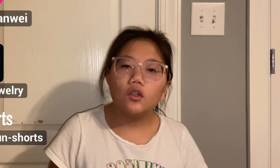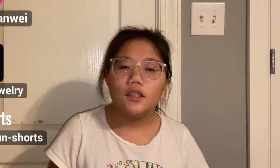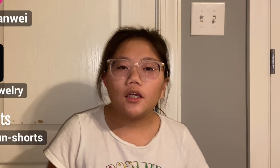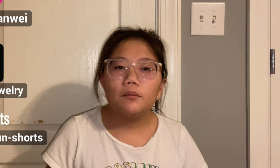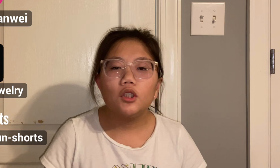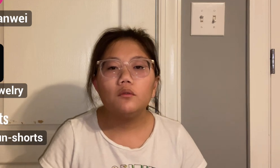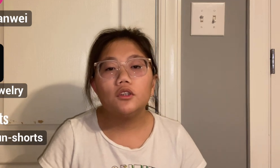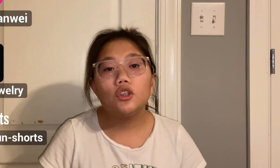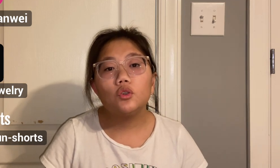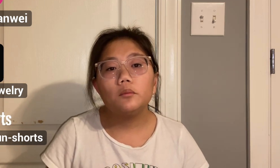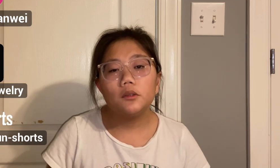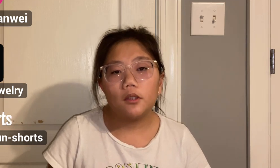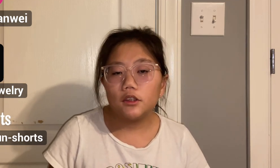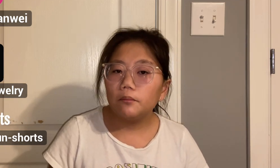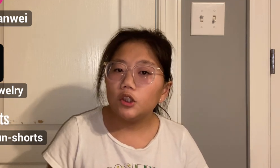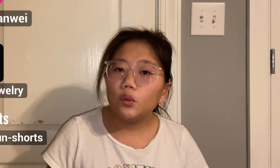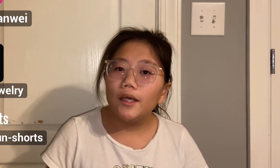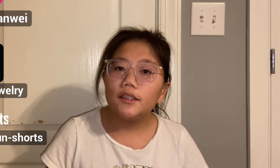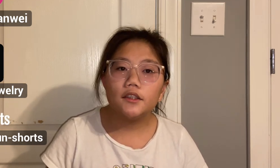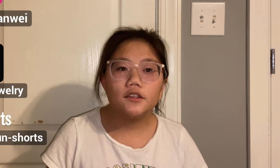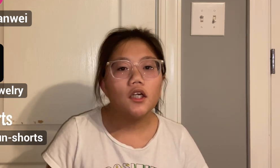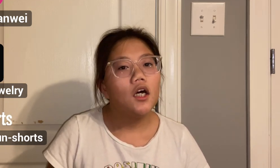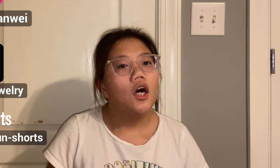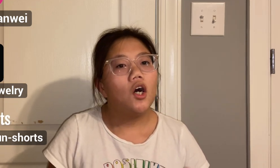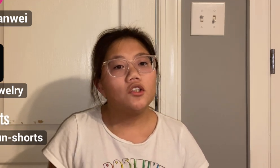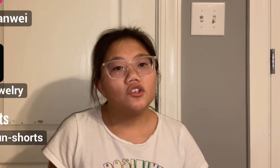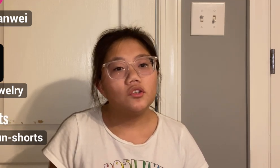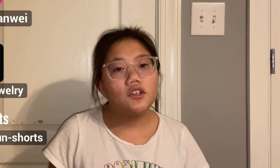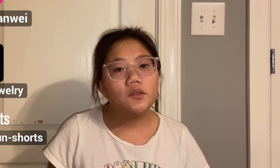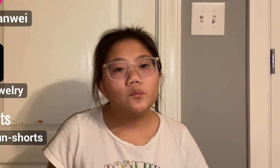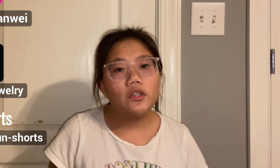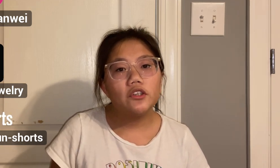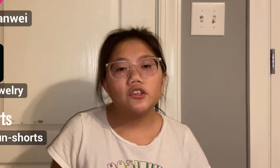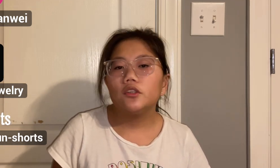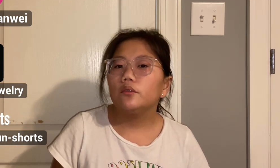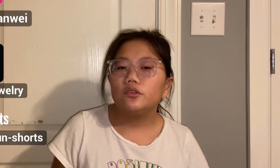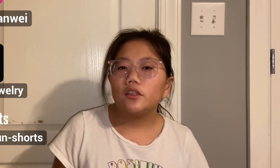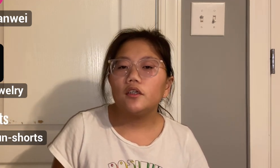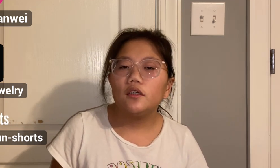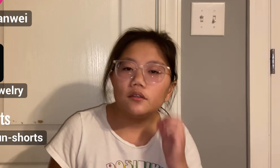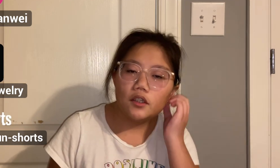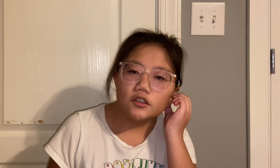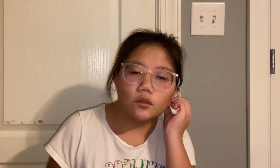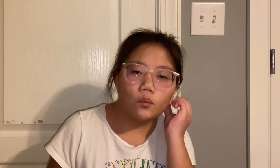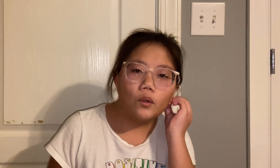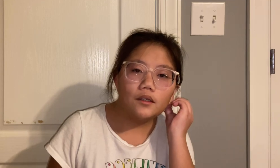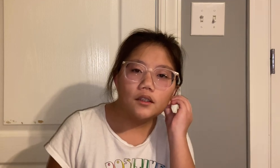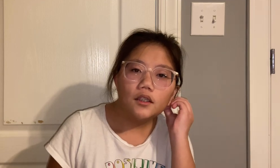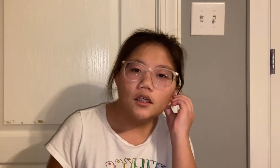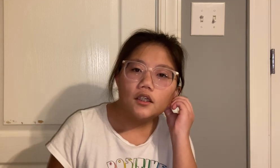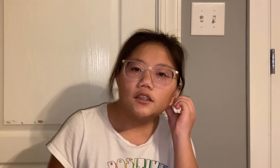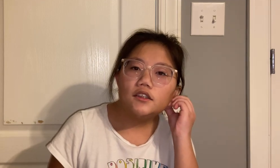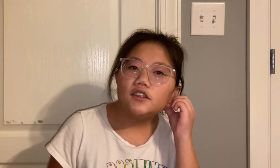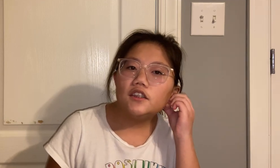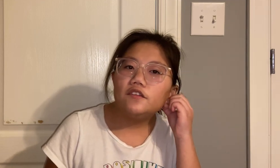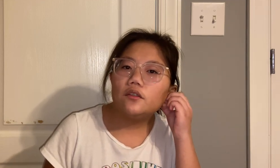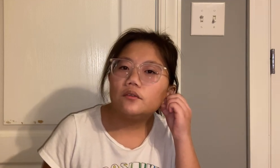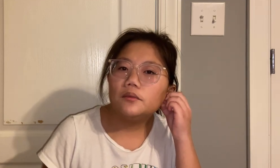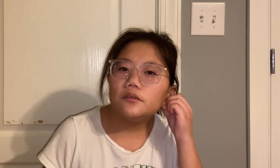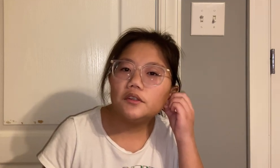linked down below in the description box down below and it is on the screen somewhere so go check that out as well in today's video i'm going to be doing a